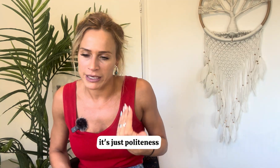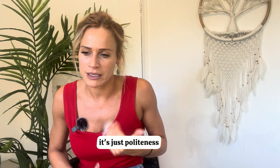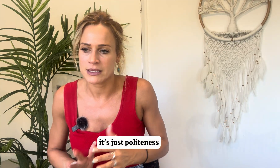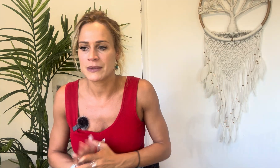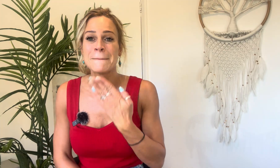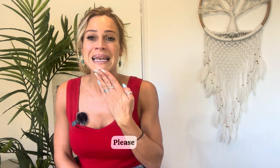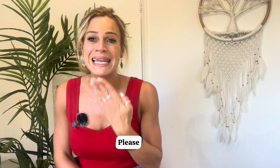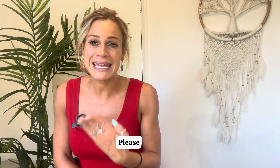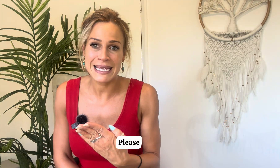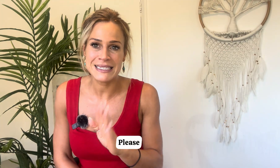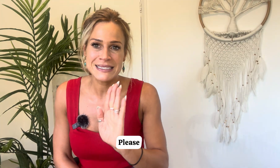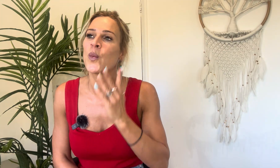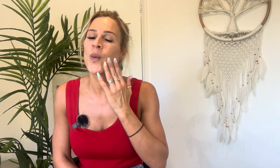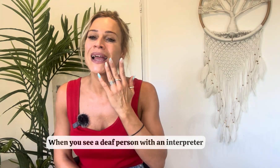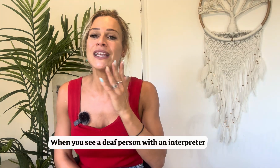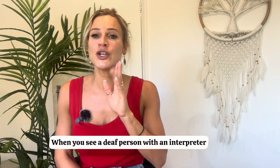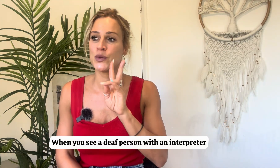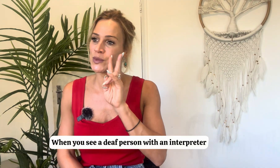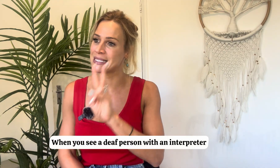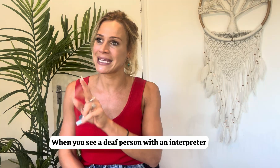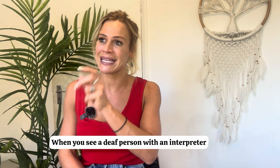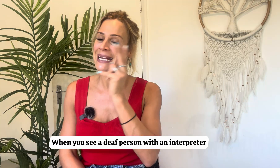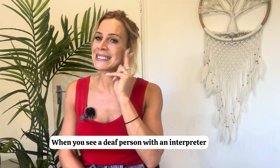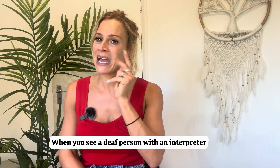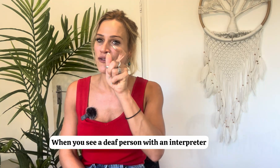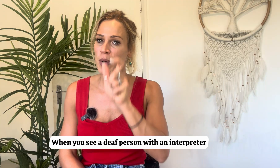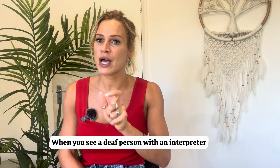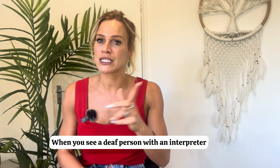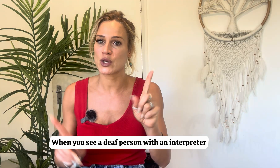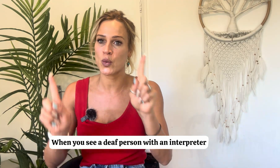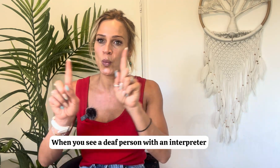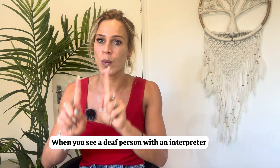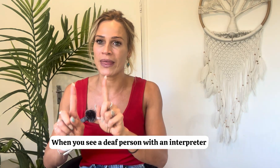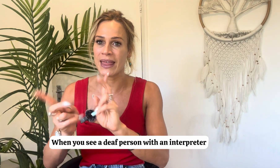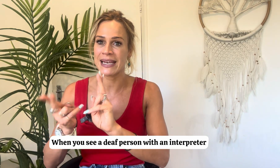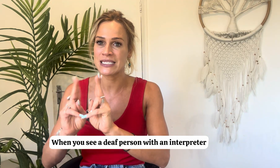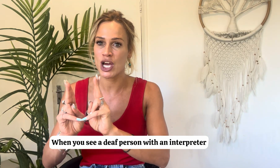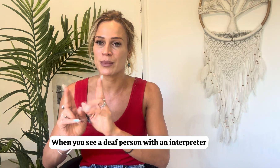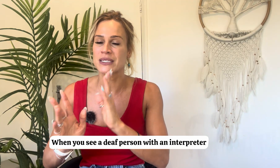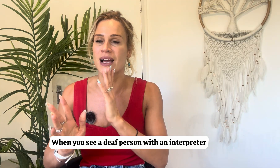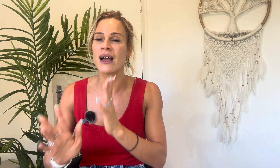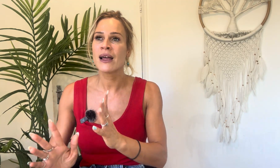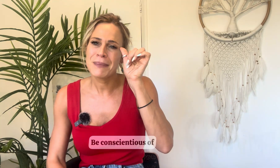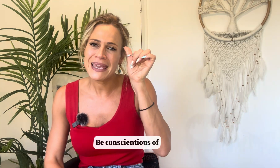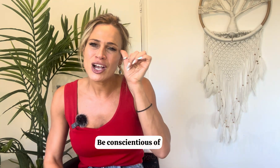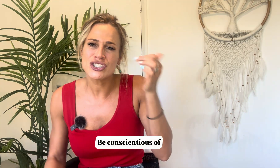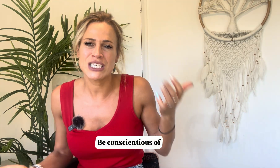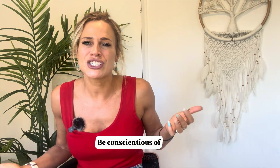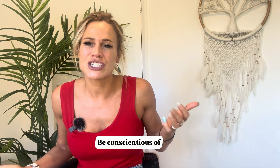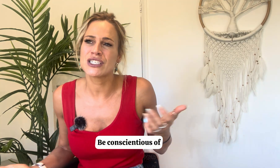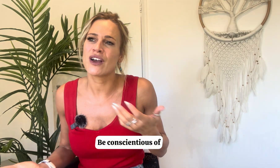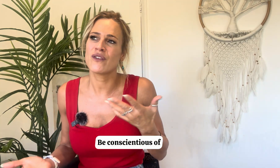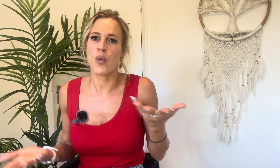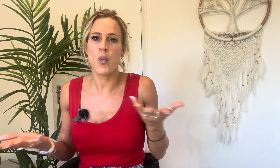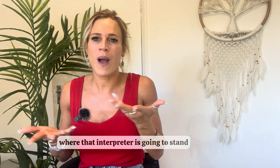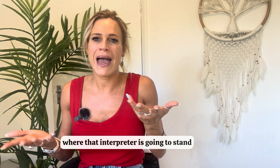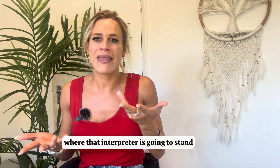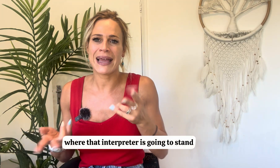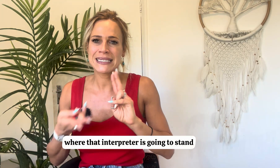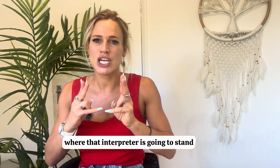politeness. Please, when you see a deaf person with an interpreter, be conscientious of where that